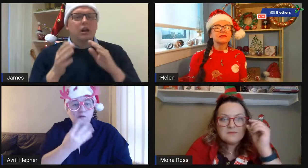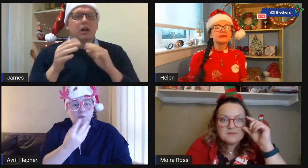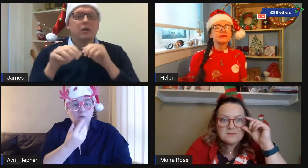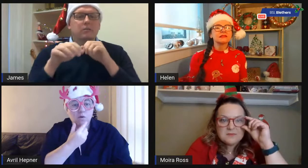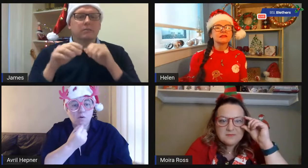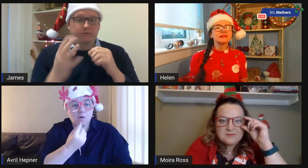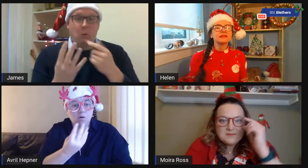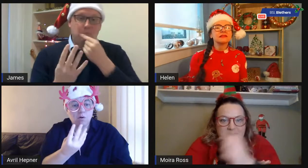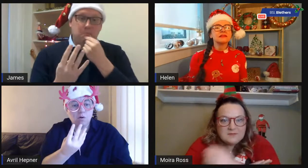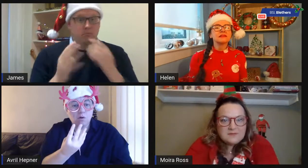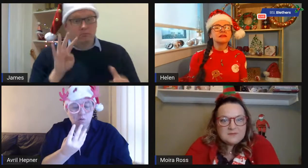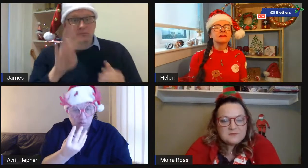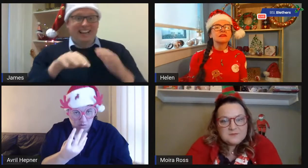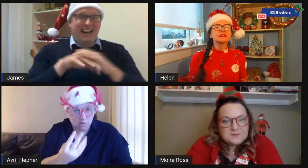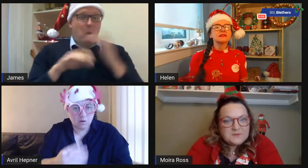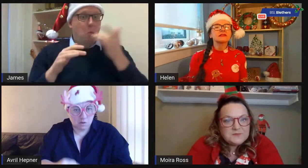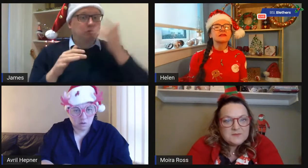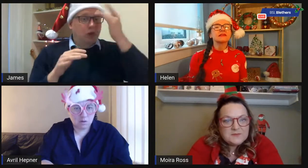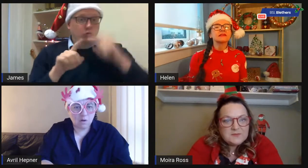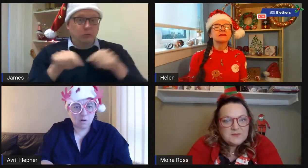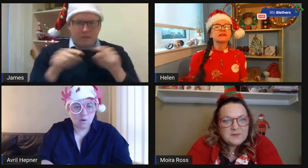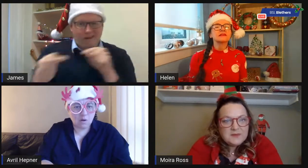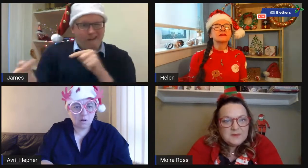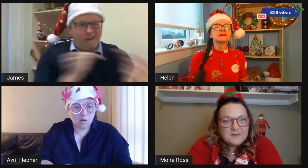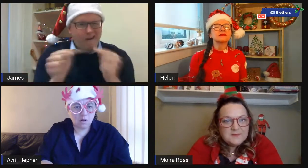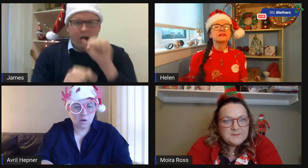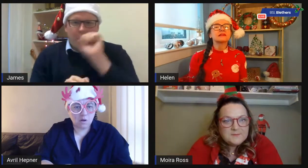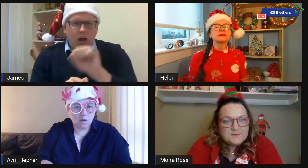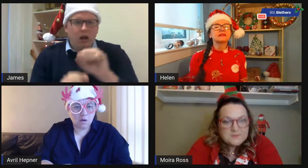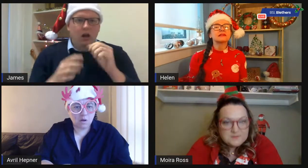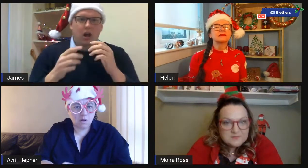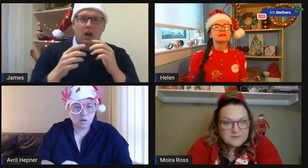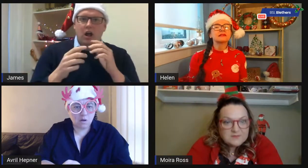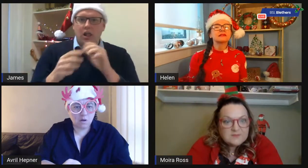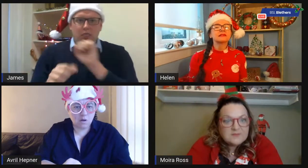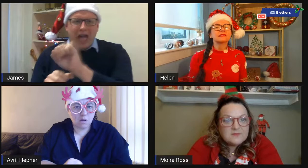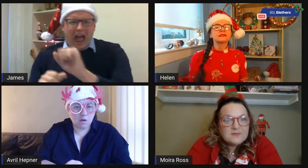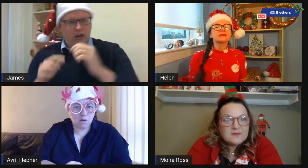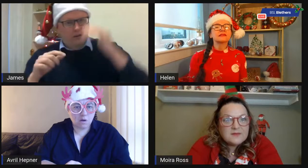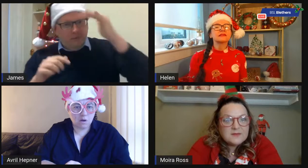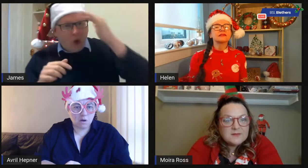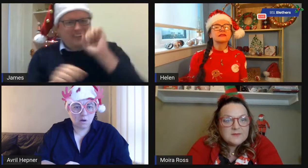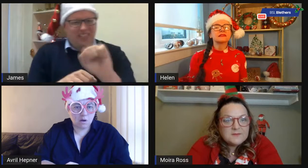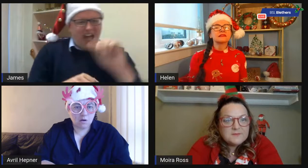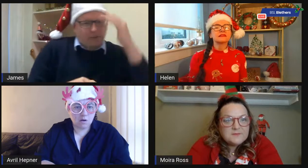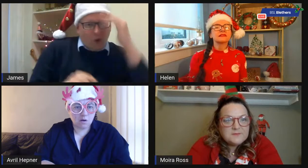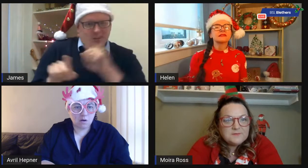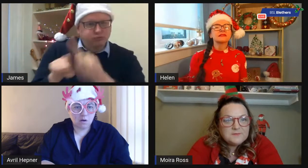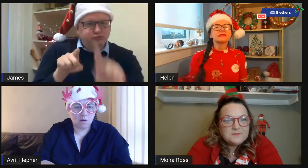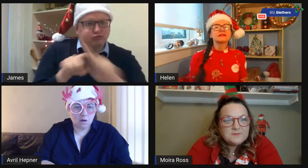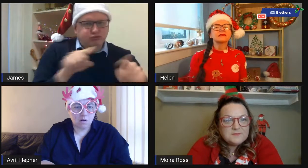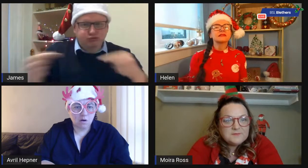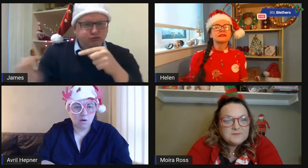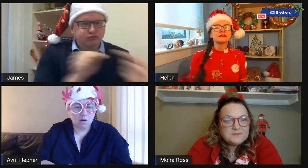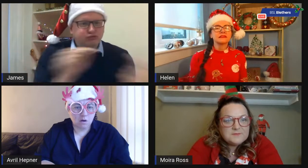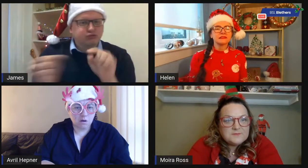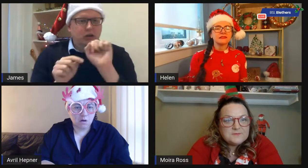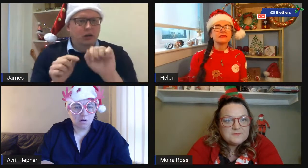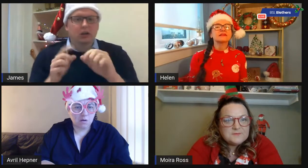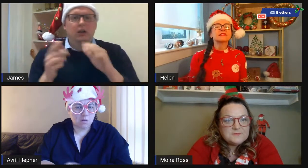Well, the 4 characters in this, they're in a hotel room, basically, and they've all got different